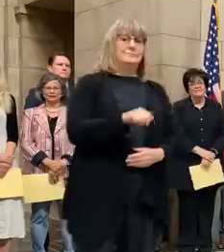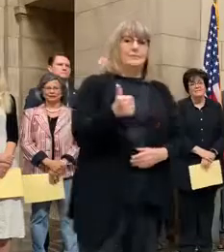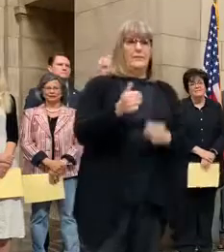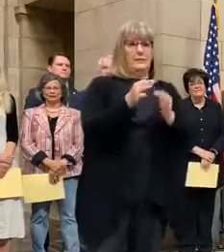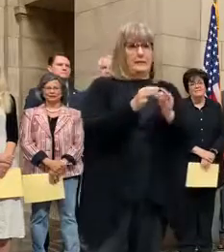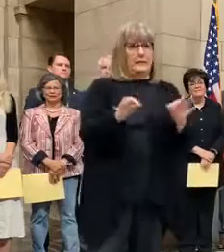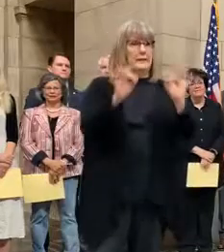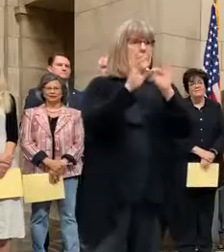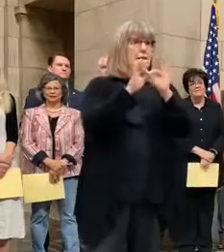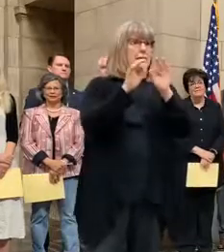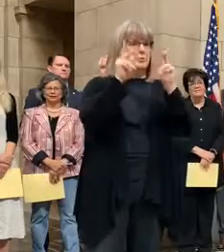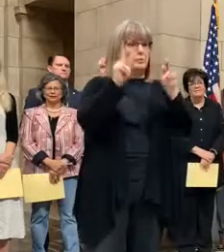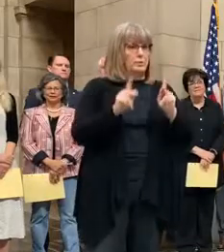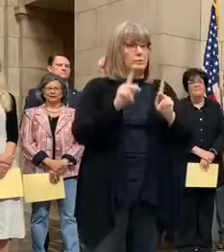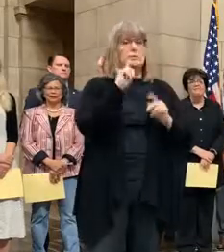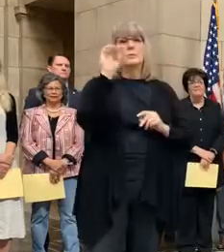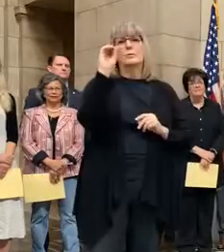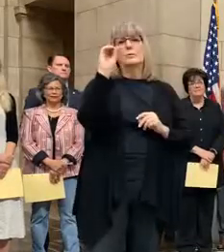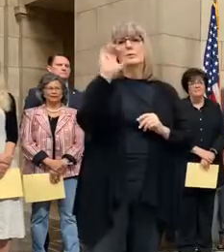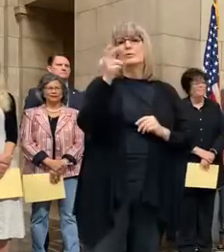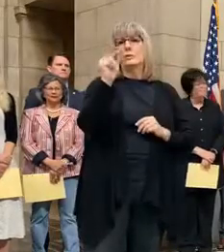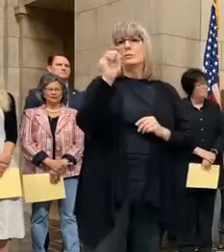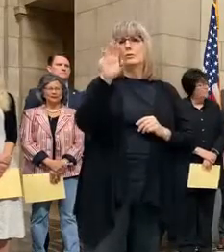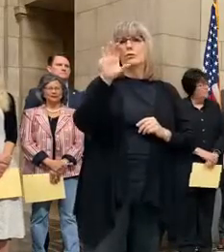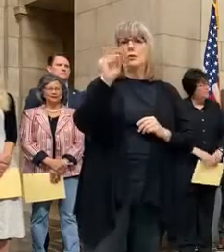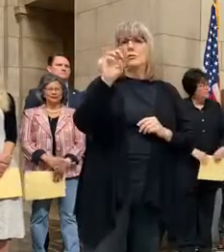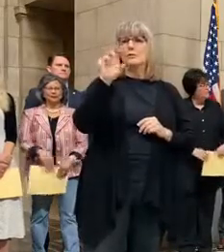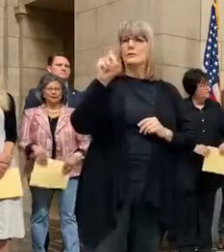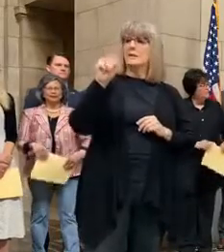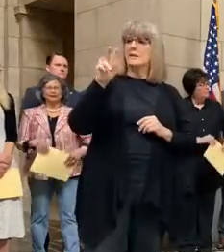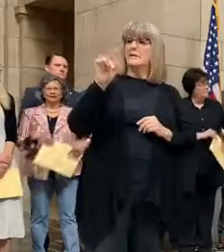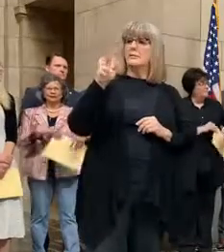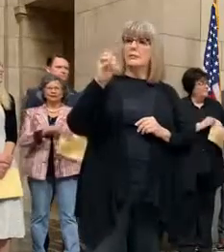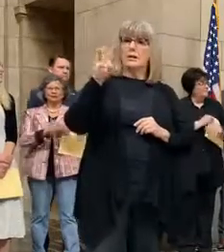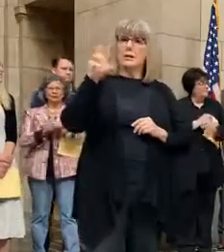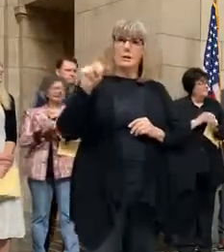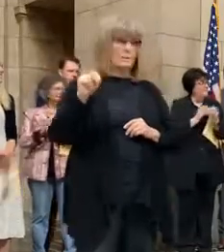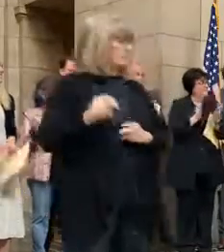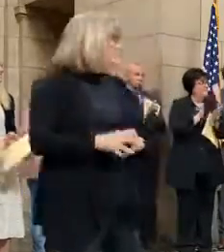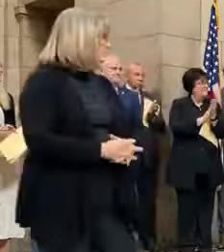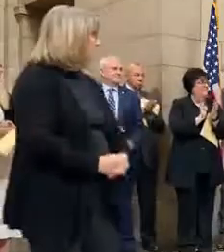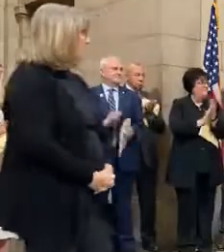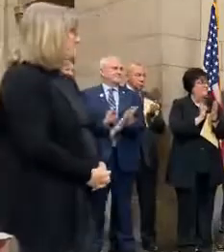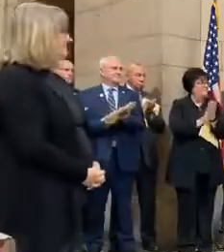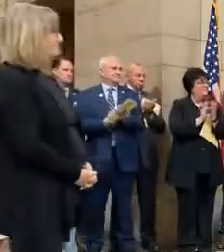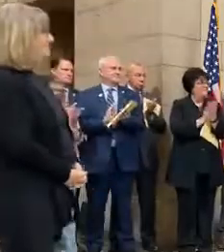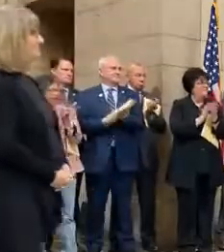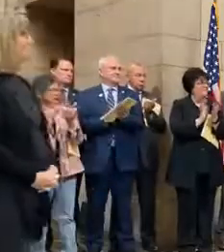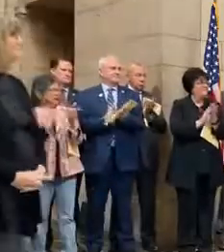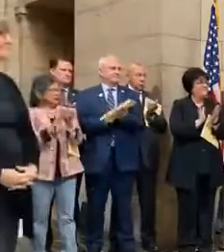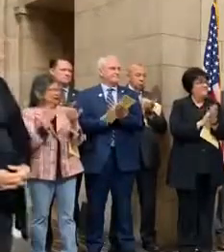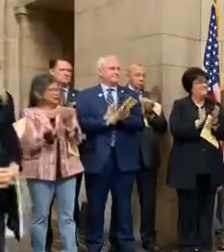Another key partner on this was the Omaha Chamber of Commerce. So David Brown, can you come up and receive a copy too, please?